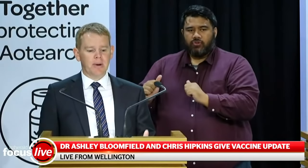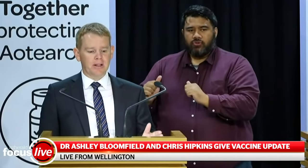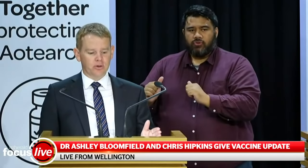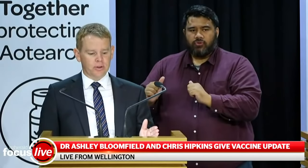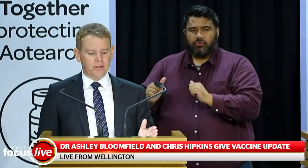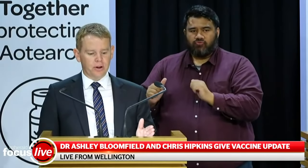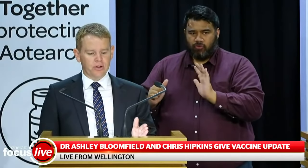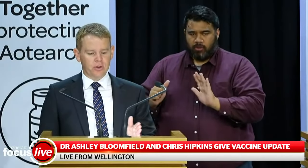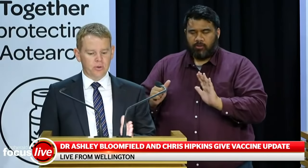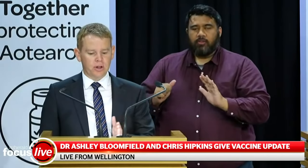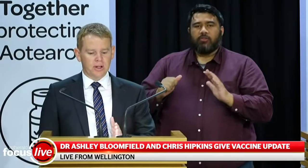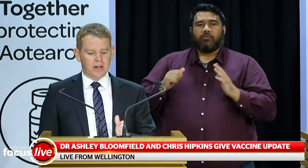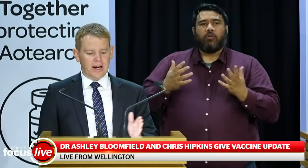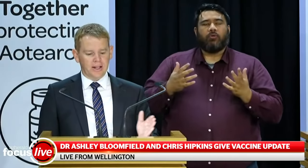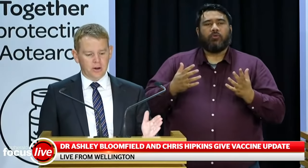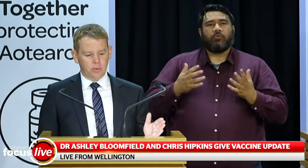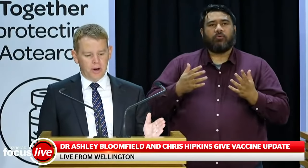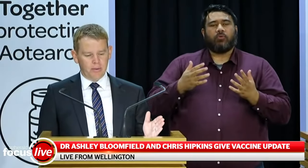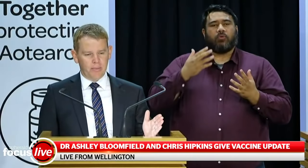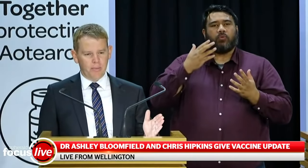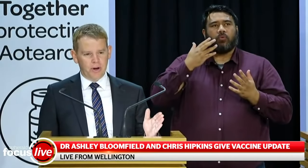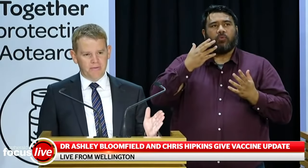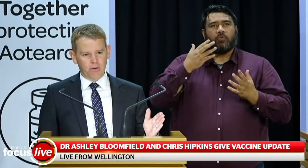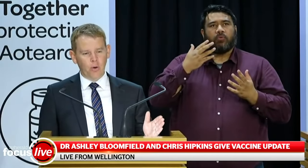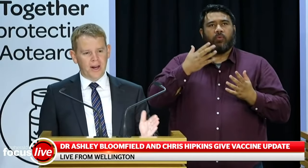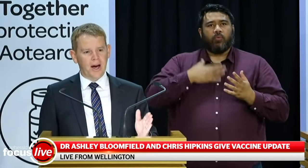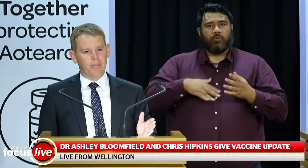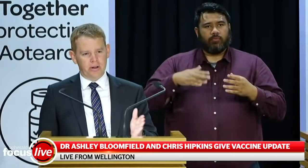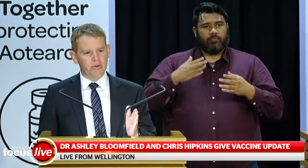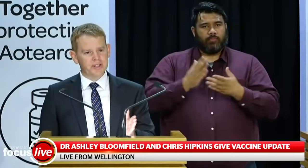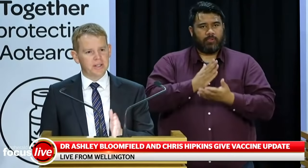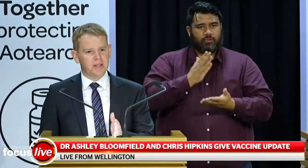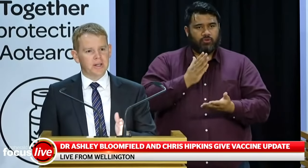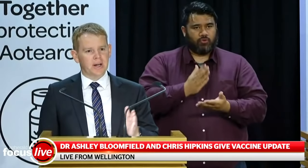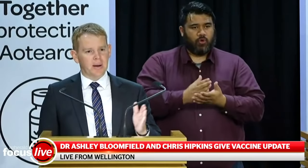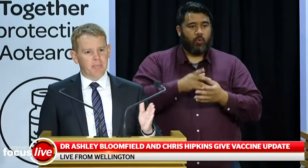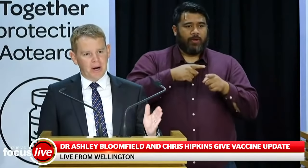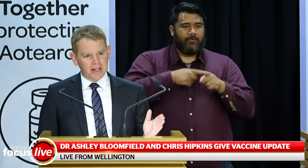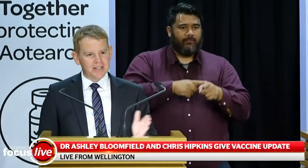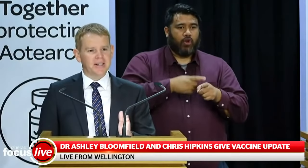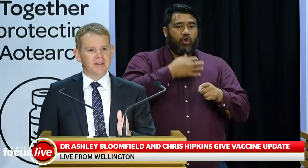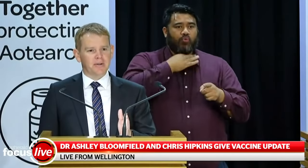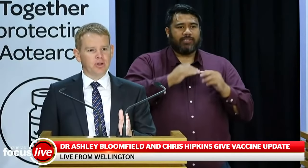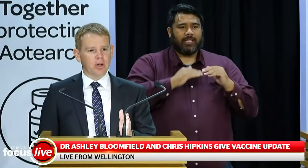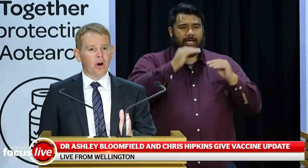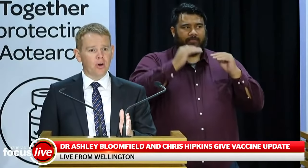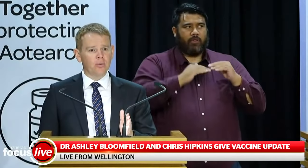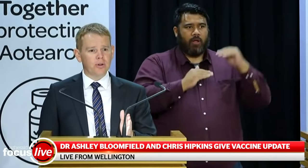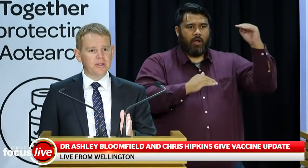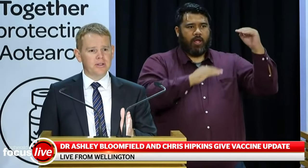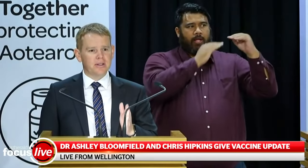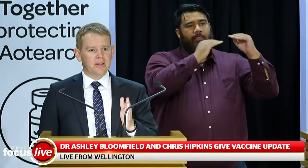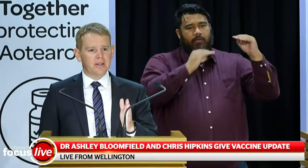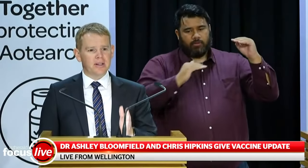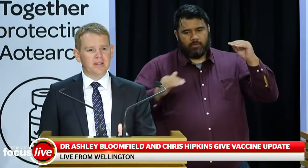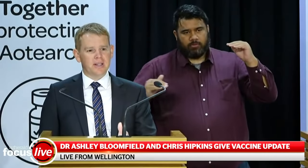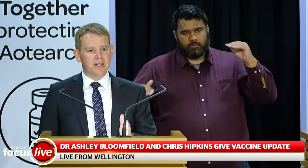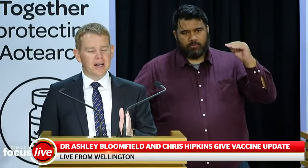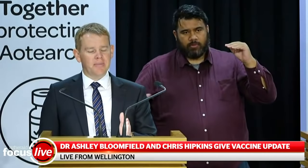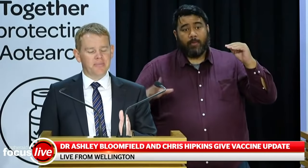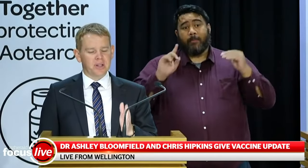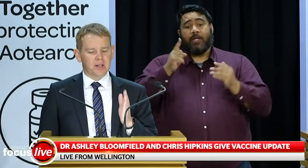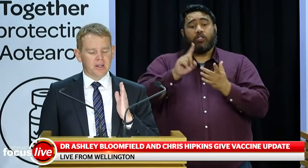it is to make sure that those who, we're rolling out by risk, but from July onwards,